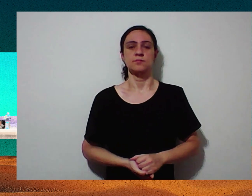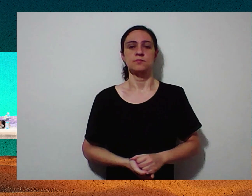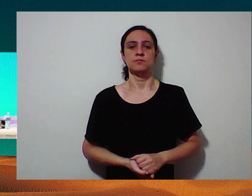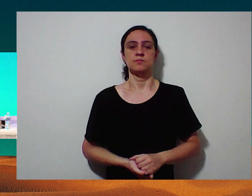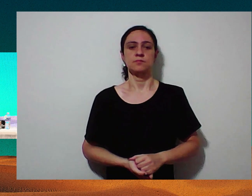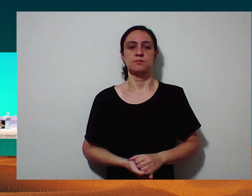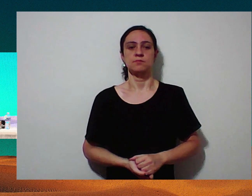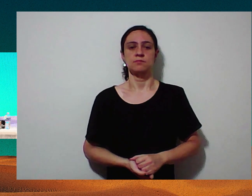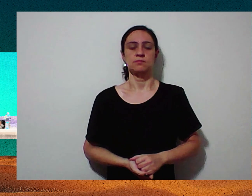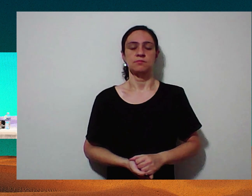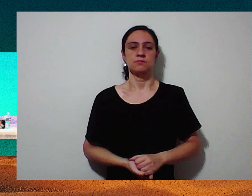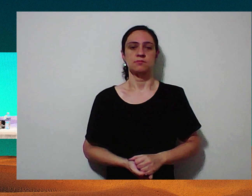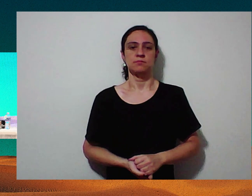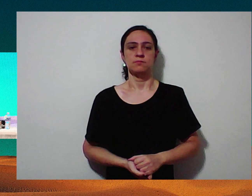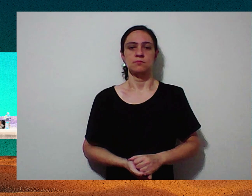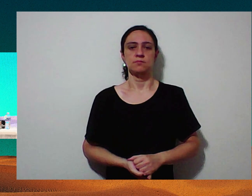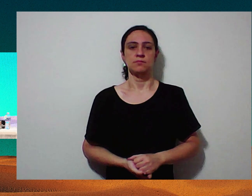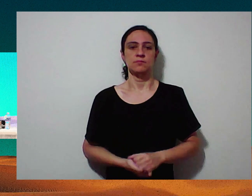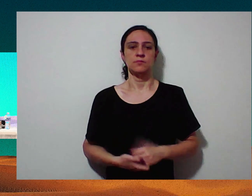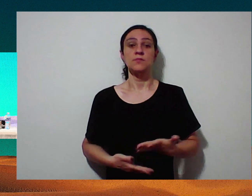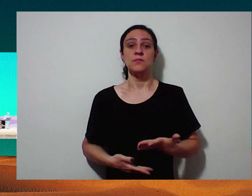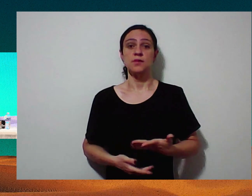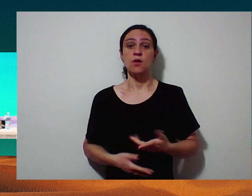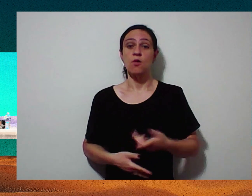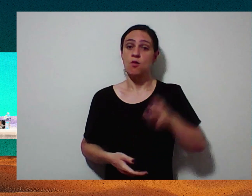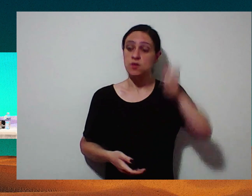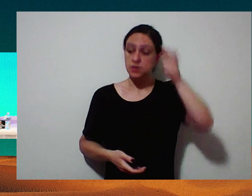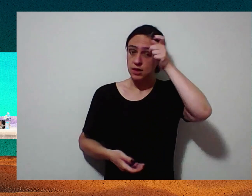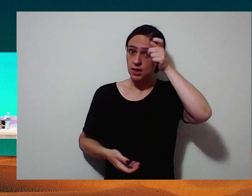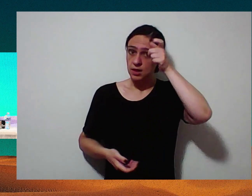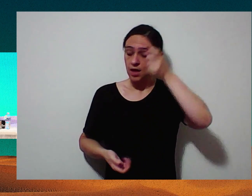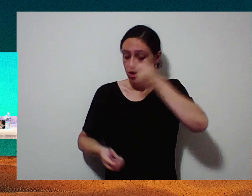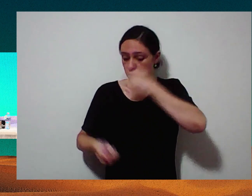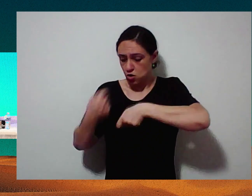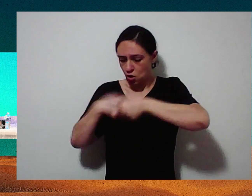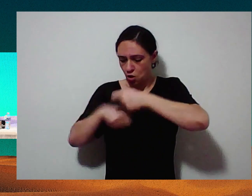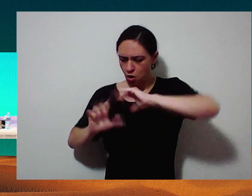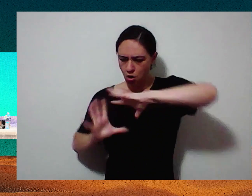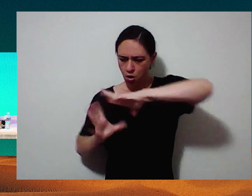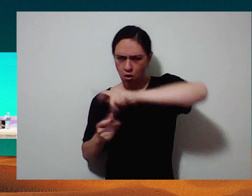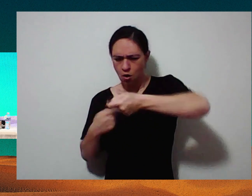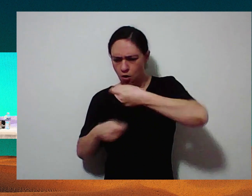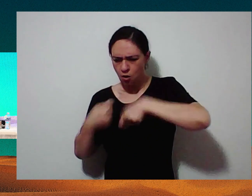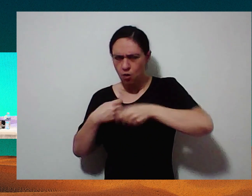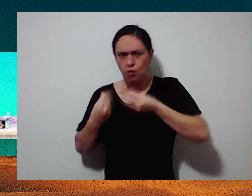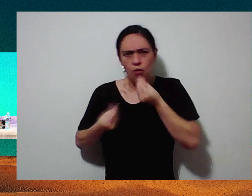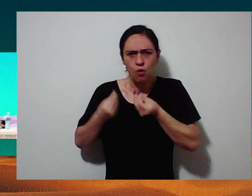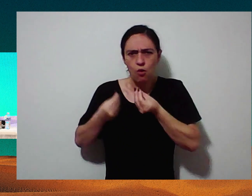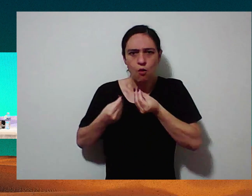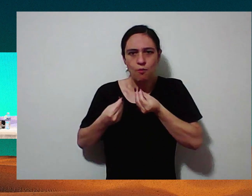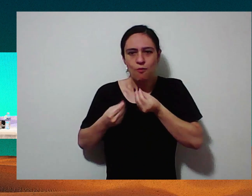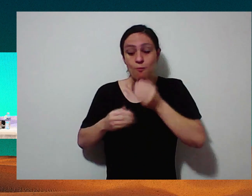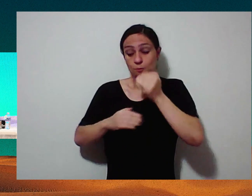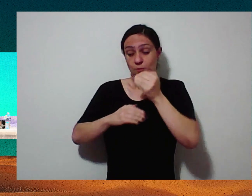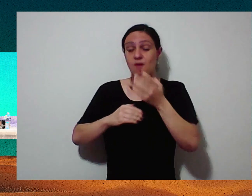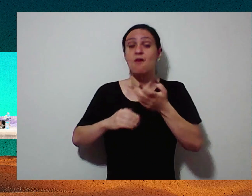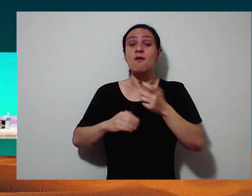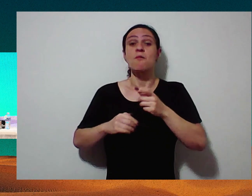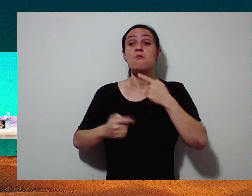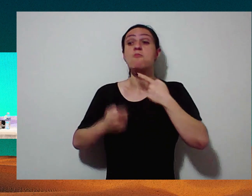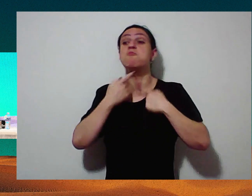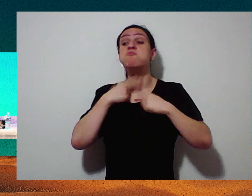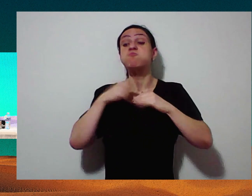Assim que ele controla esse mundo. Sabia That's disso? how he rules this world. Não é porque You- as pessoas you know gostam do